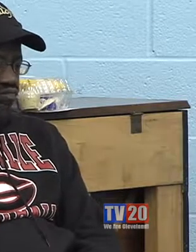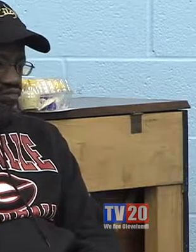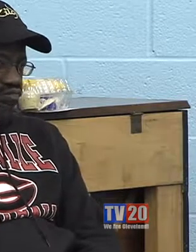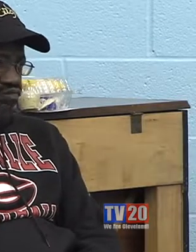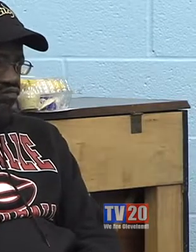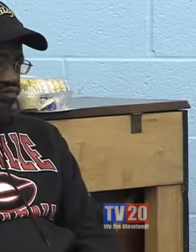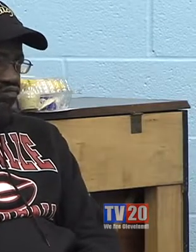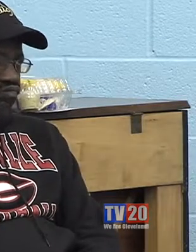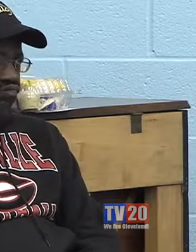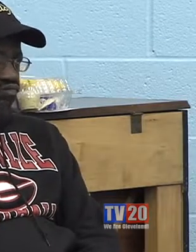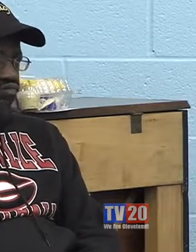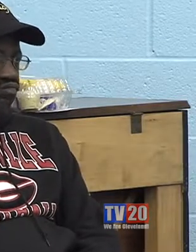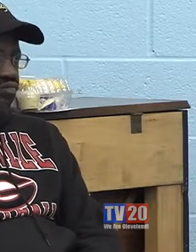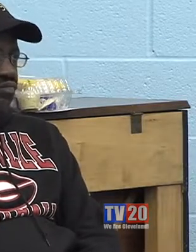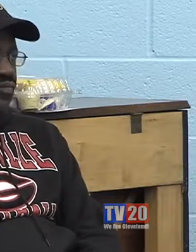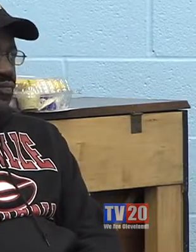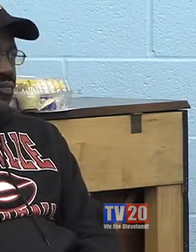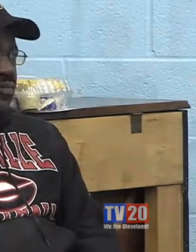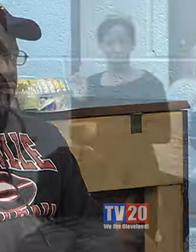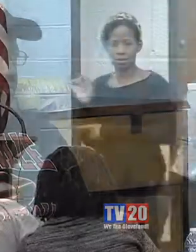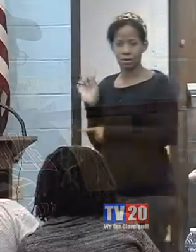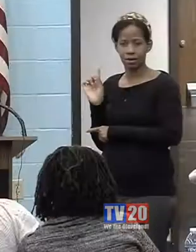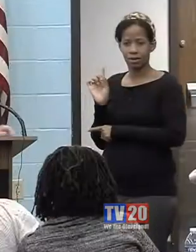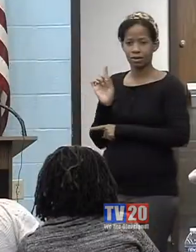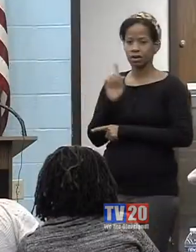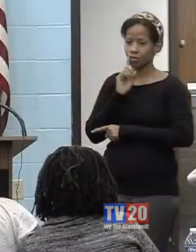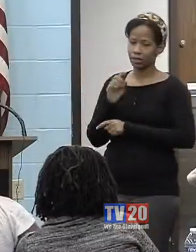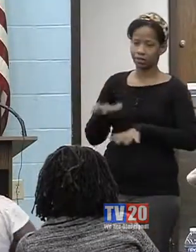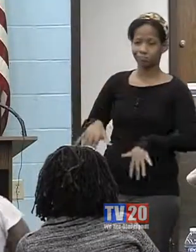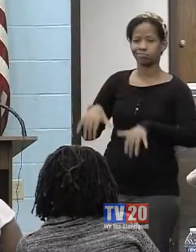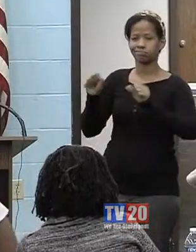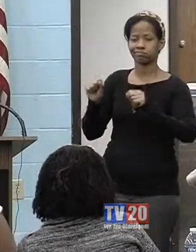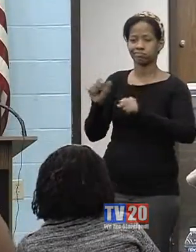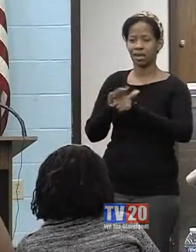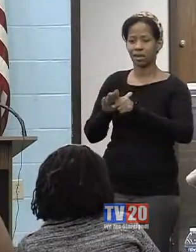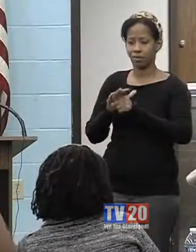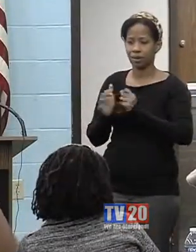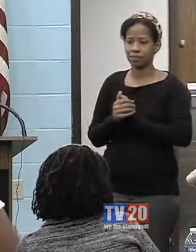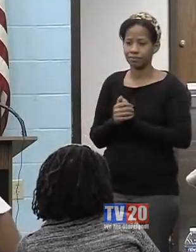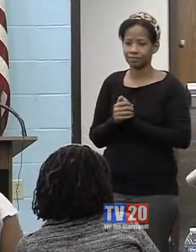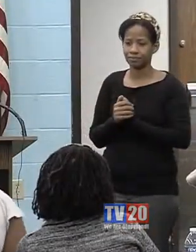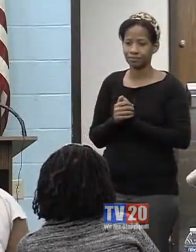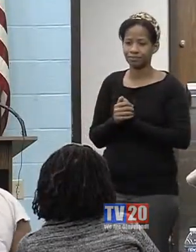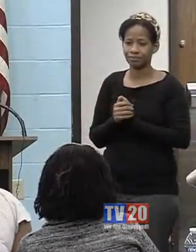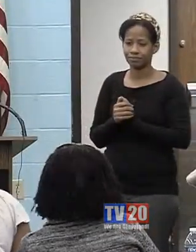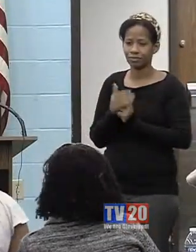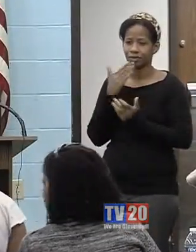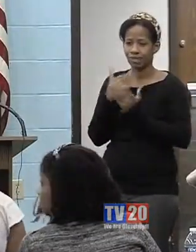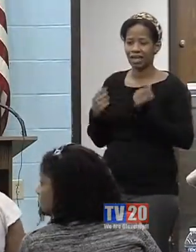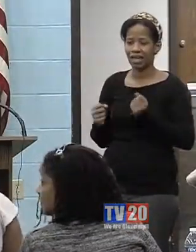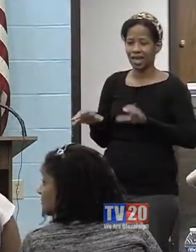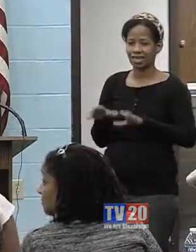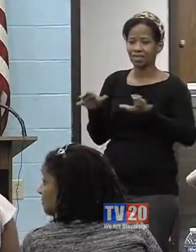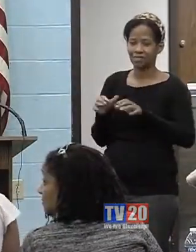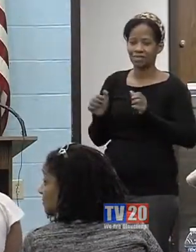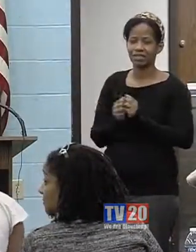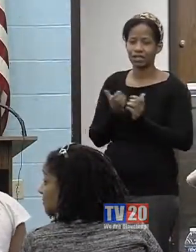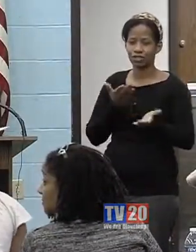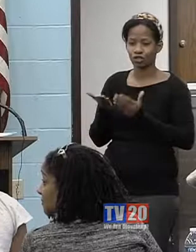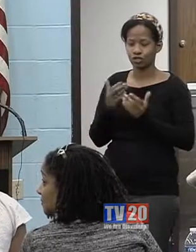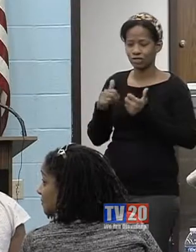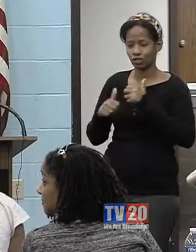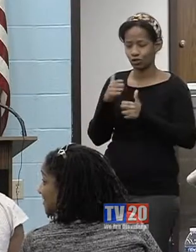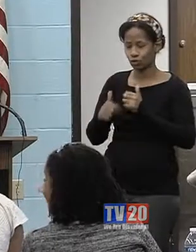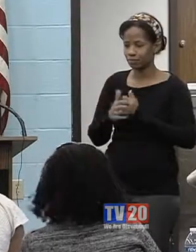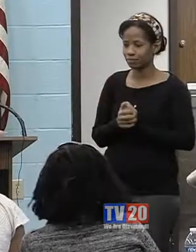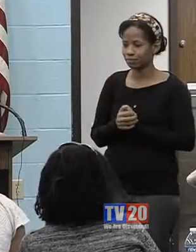Circle. Councilman Conwell has championed economic development in his ward, and he's been a vocal activist on social service